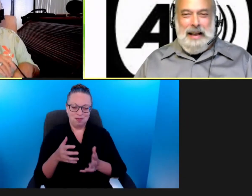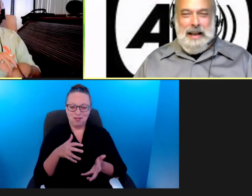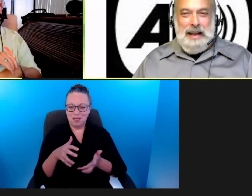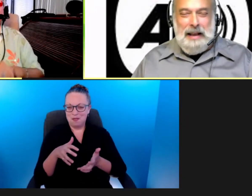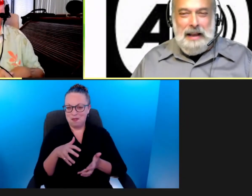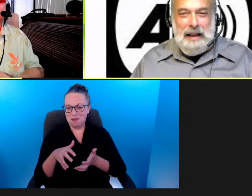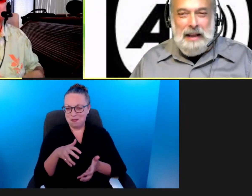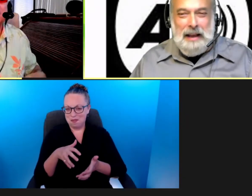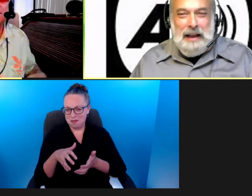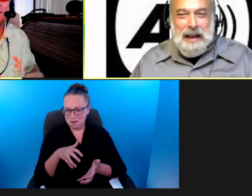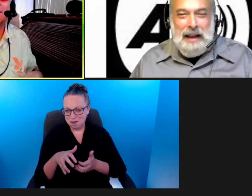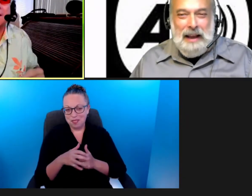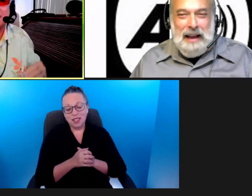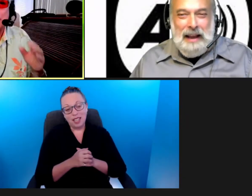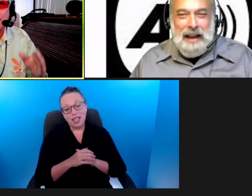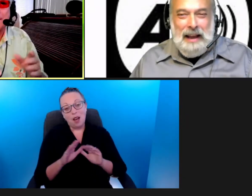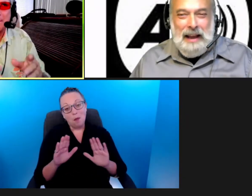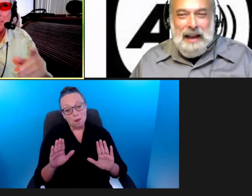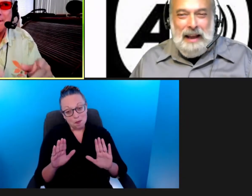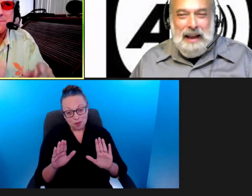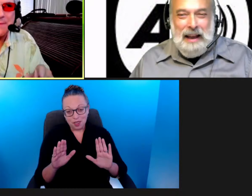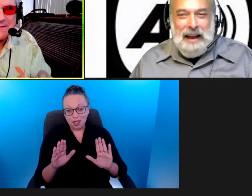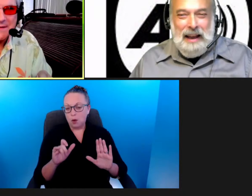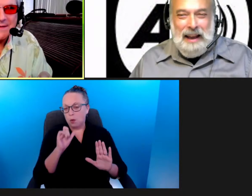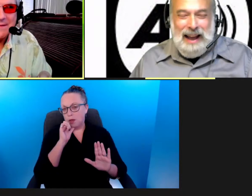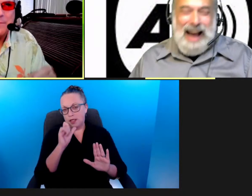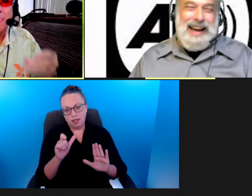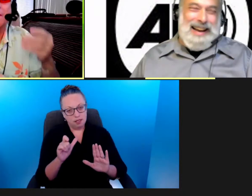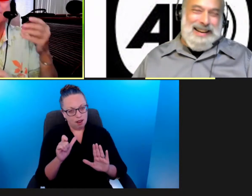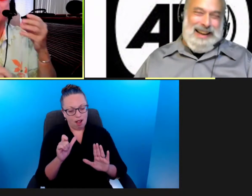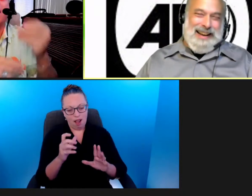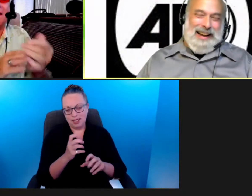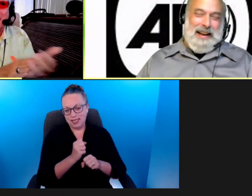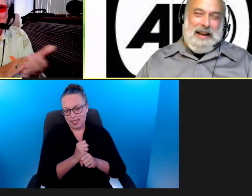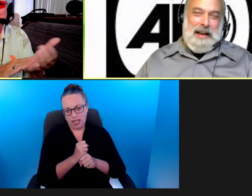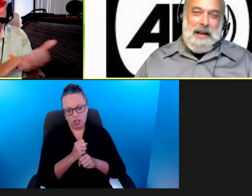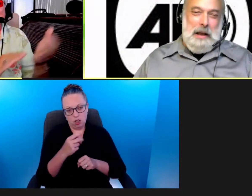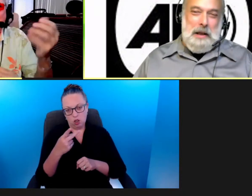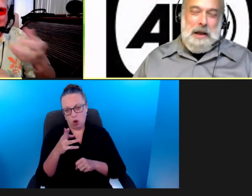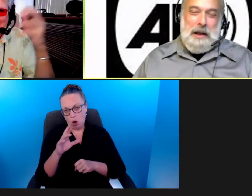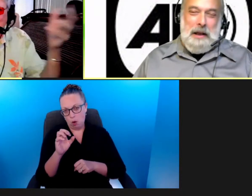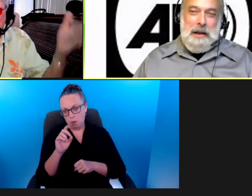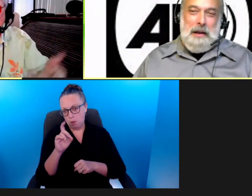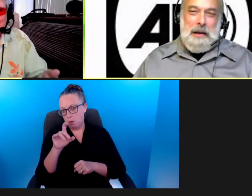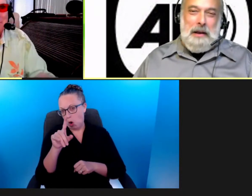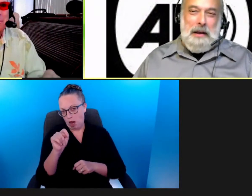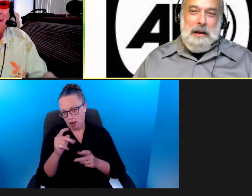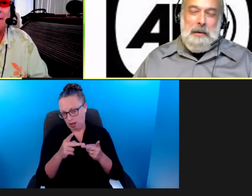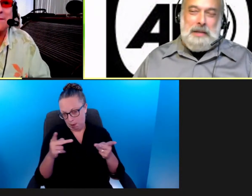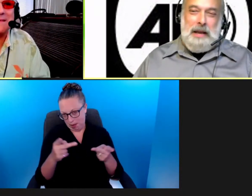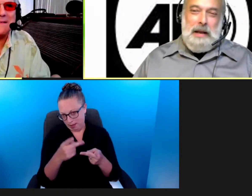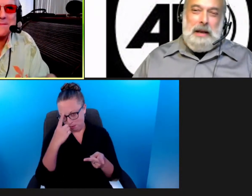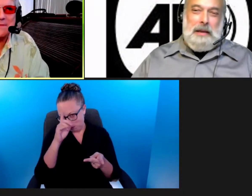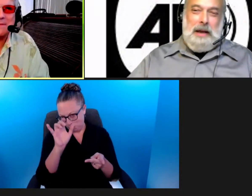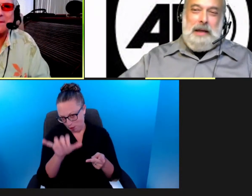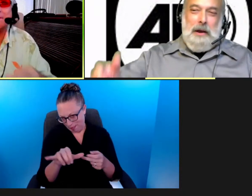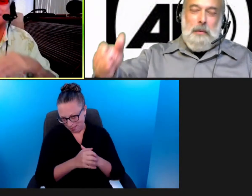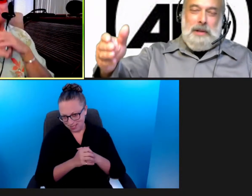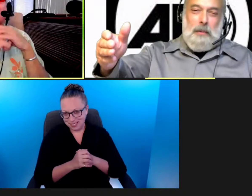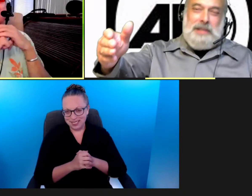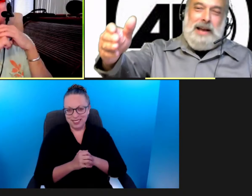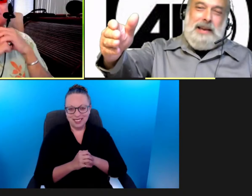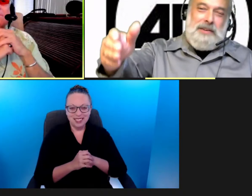Now we will say we did not get product placement money for that little